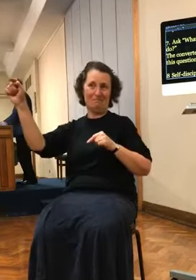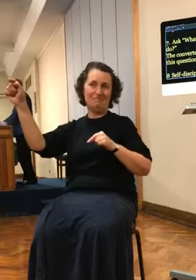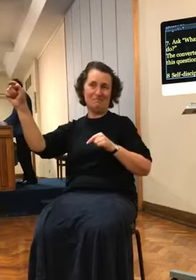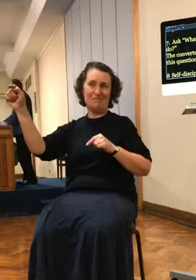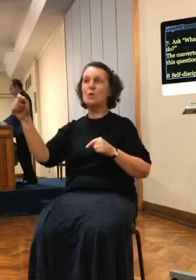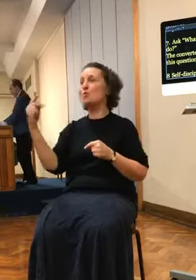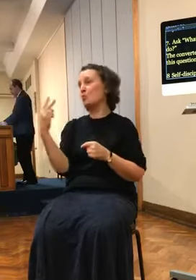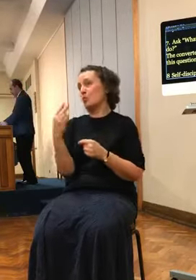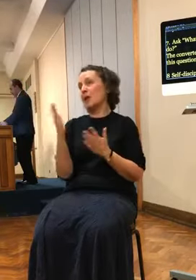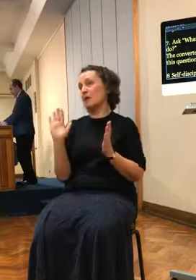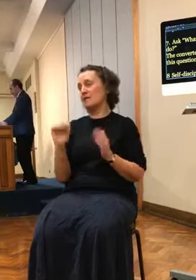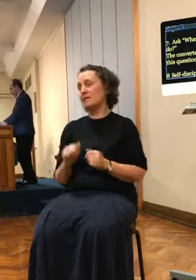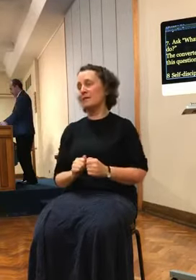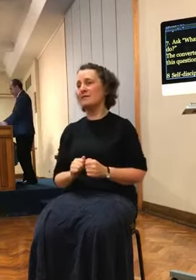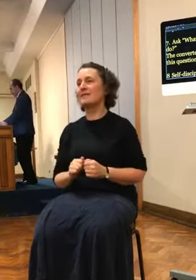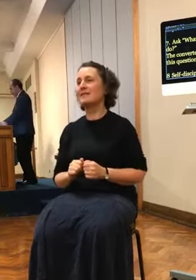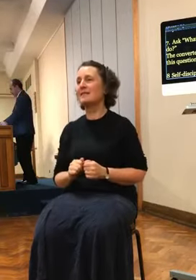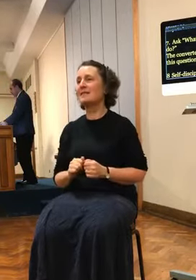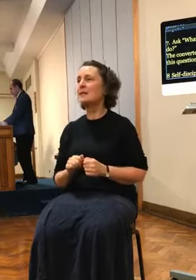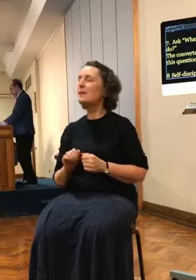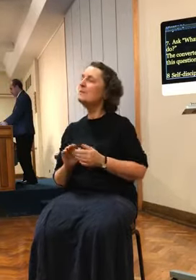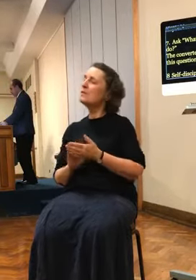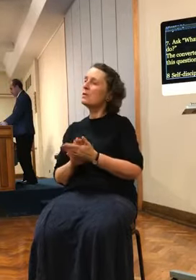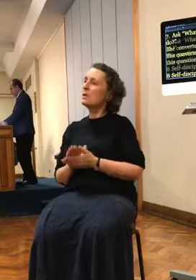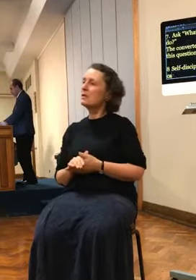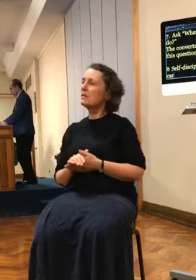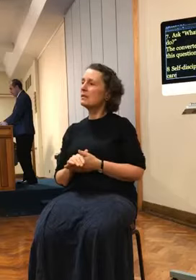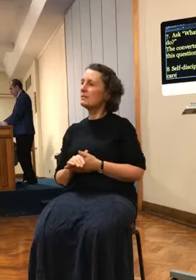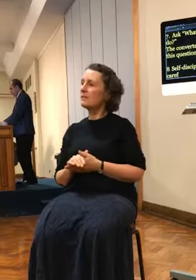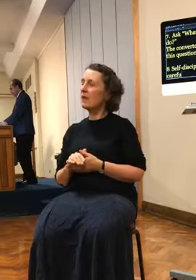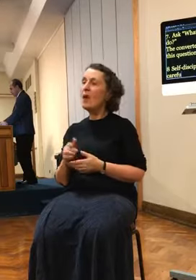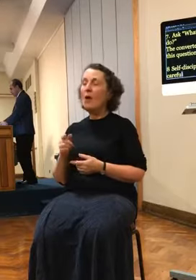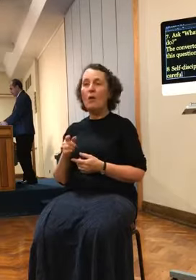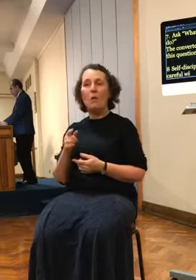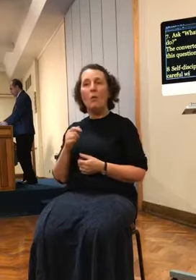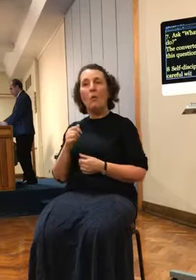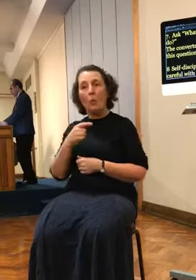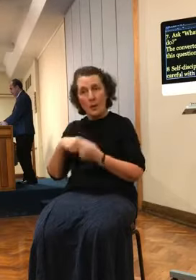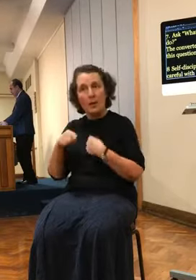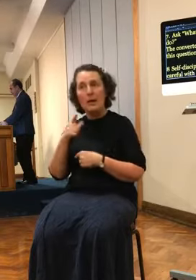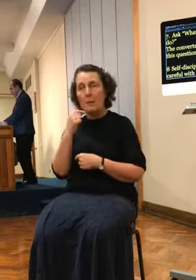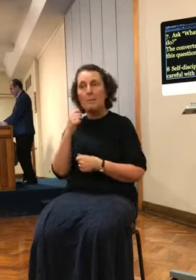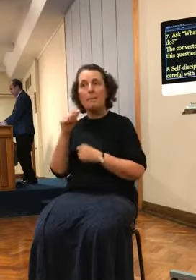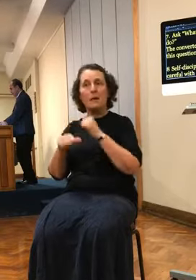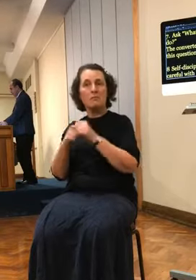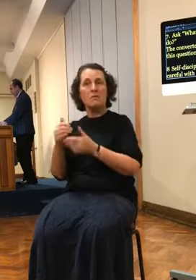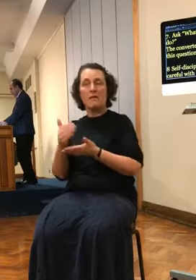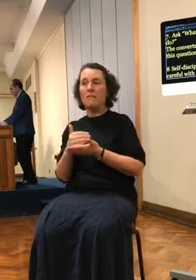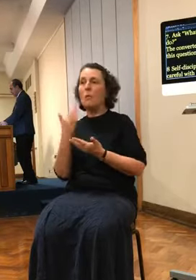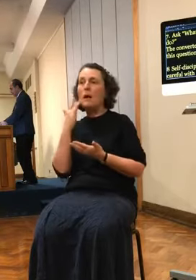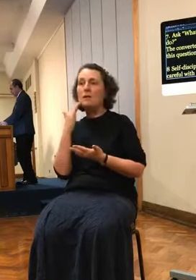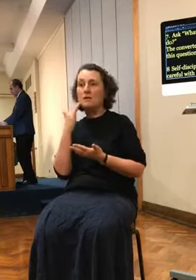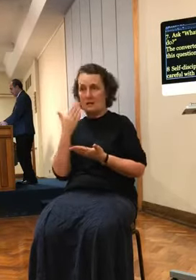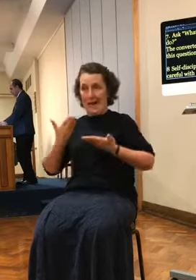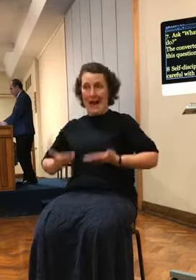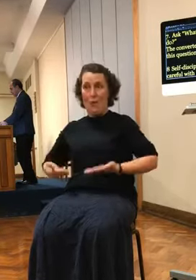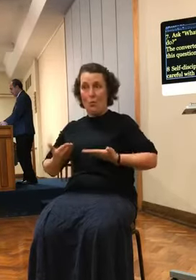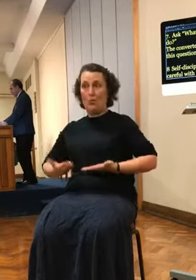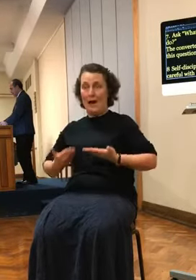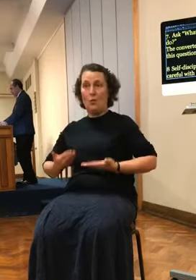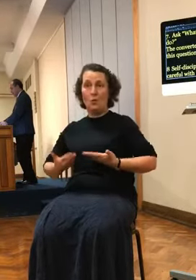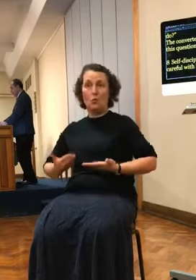salvation. Salvation is only in the span of time. Now is the favorable time to repent and to be